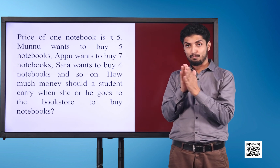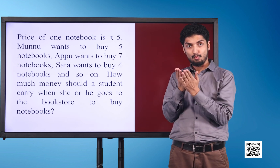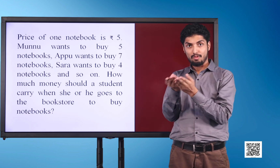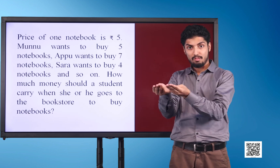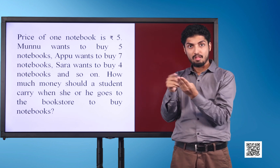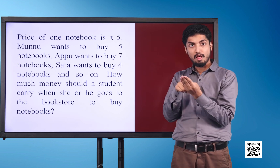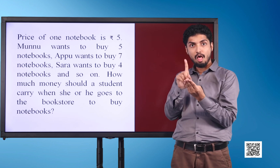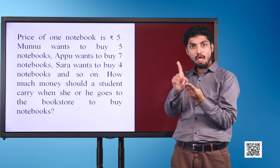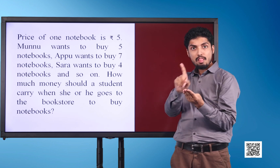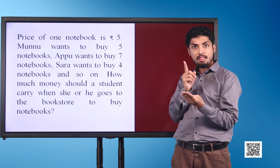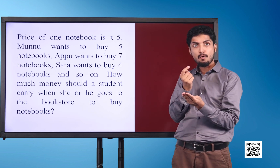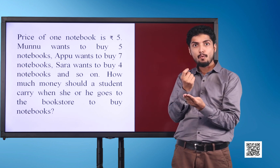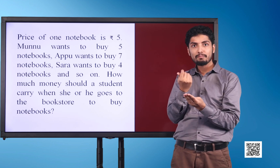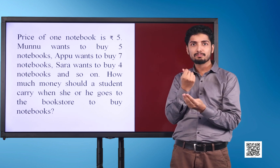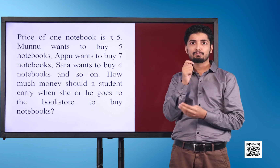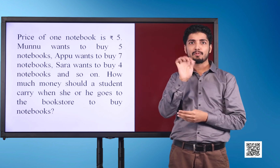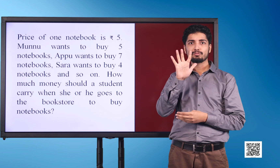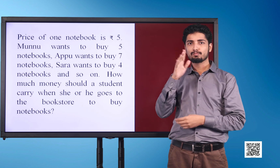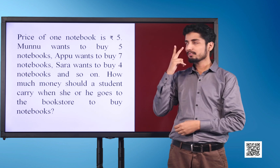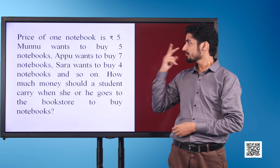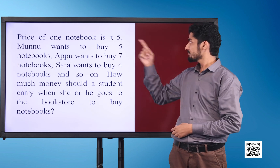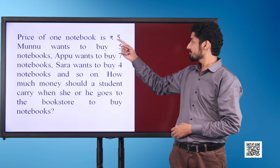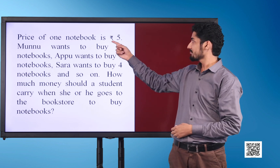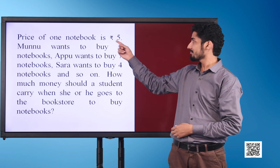Munnu wants to buy 5 notebooks.